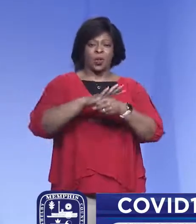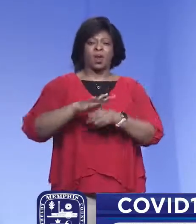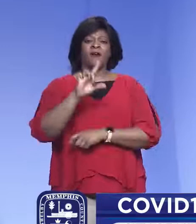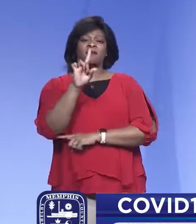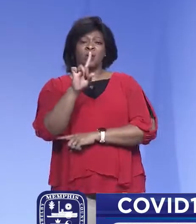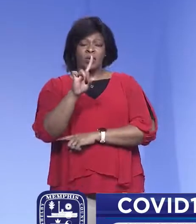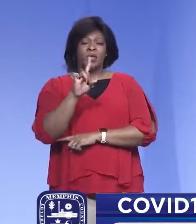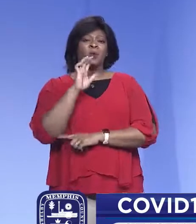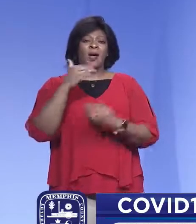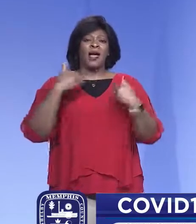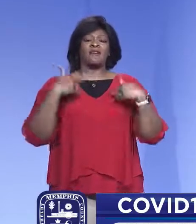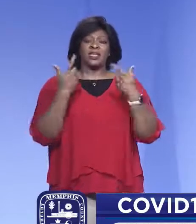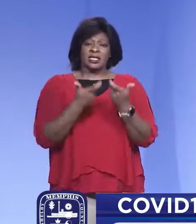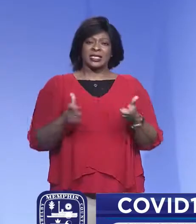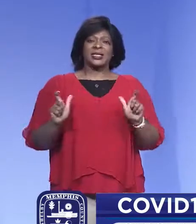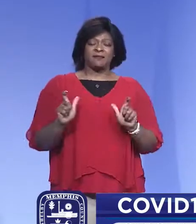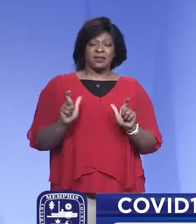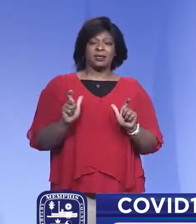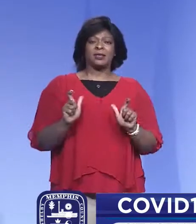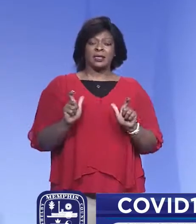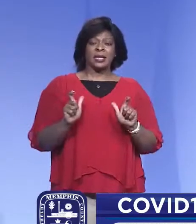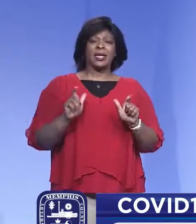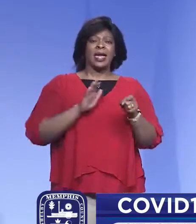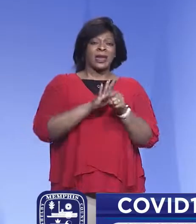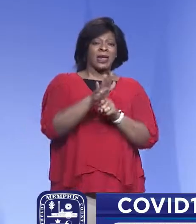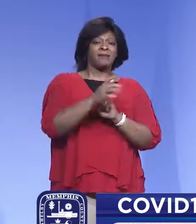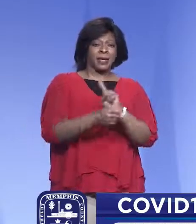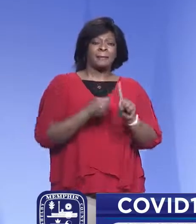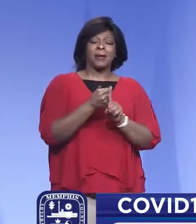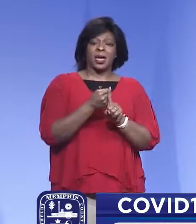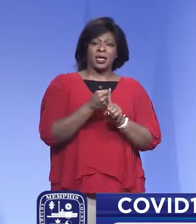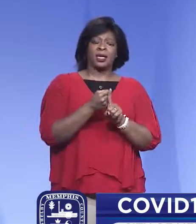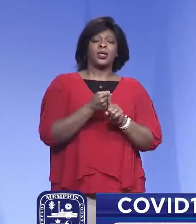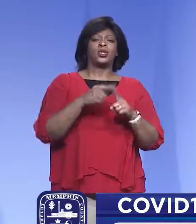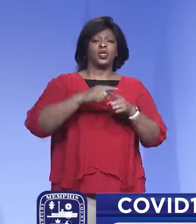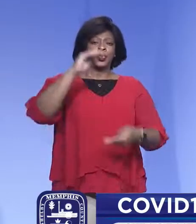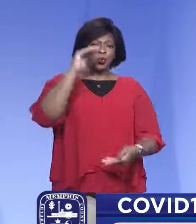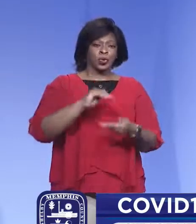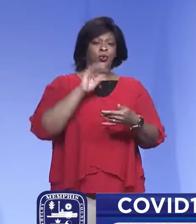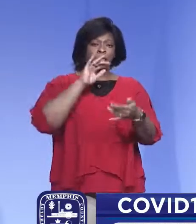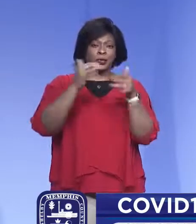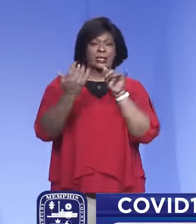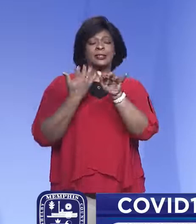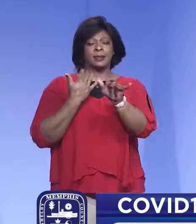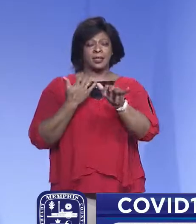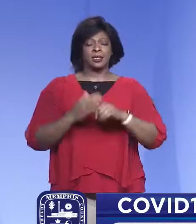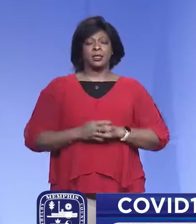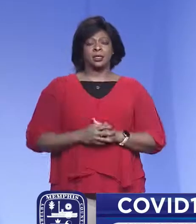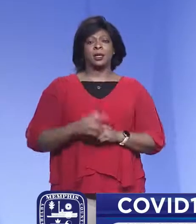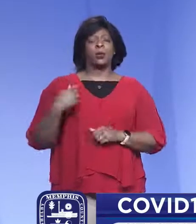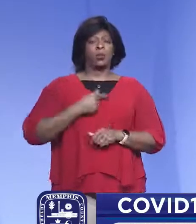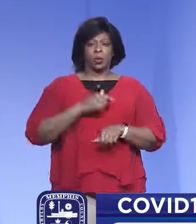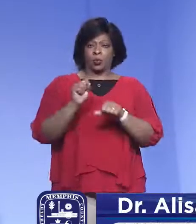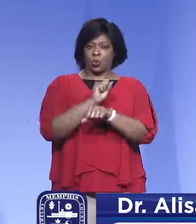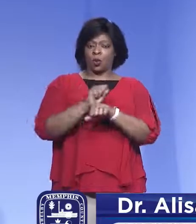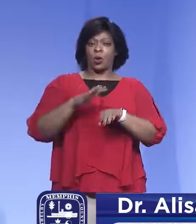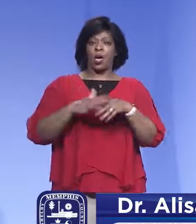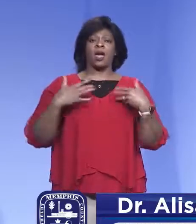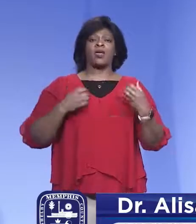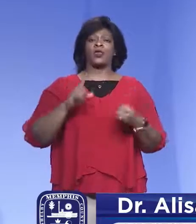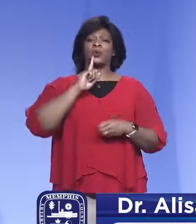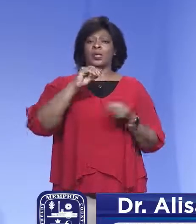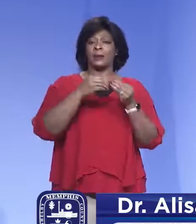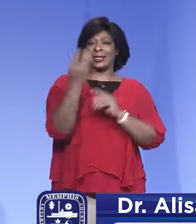are going to have a significant enough impact to reduce transmission. We were working on Health